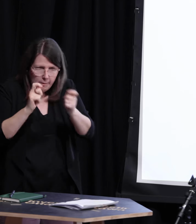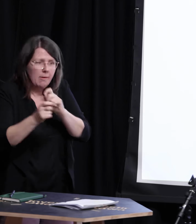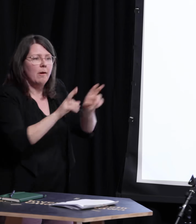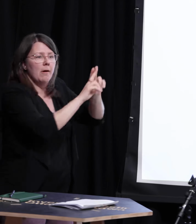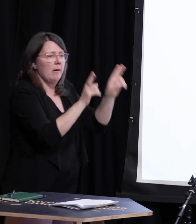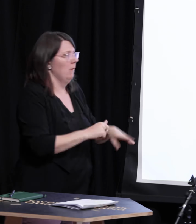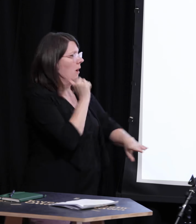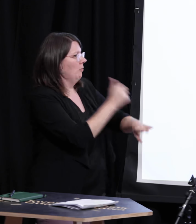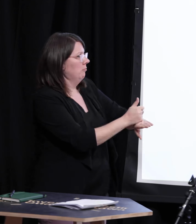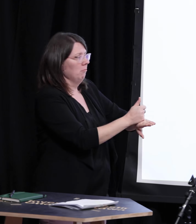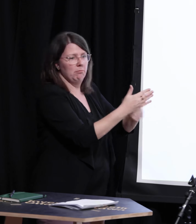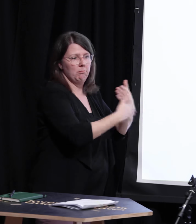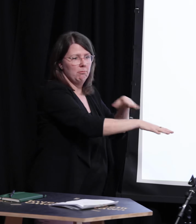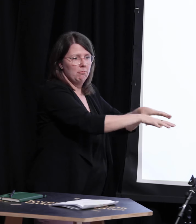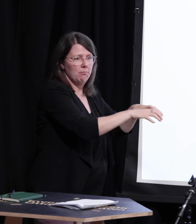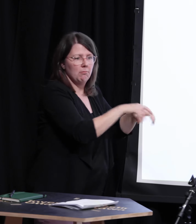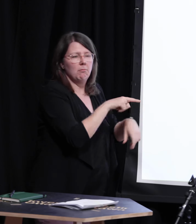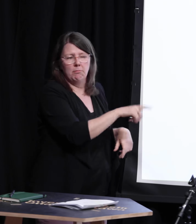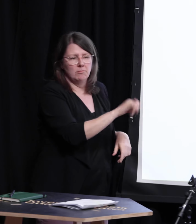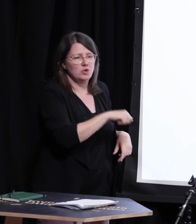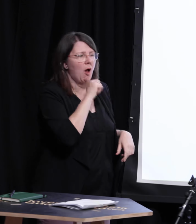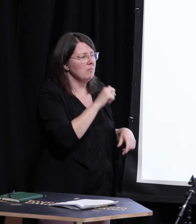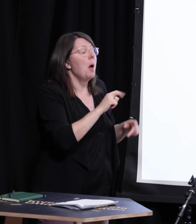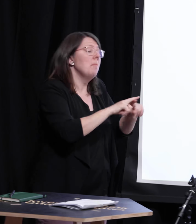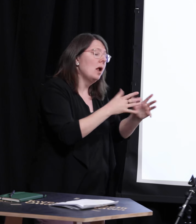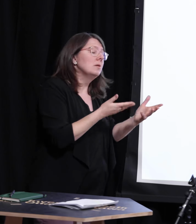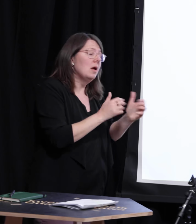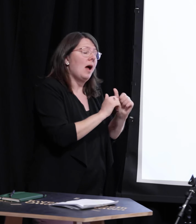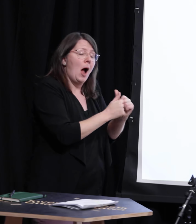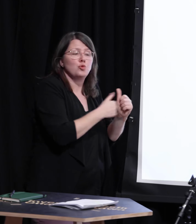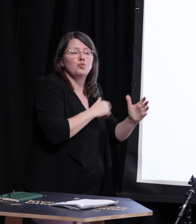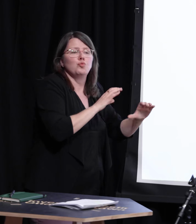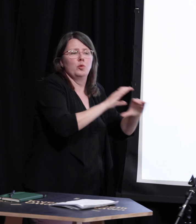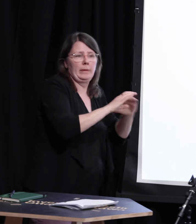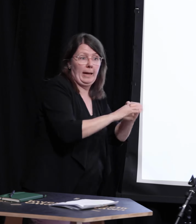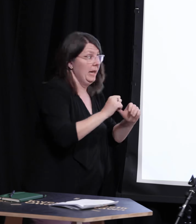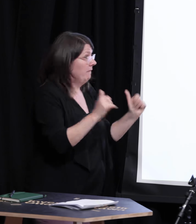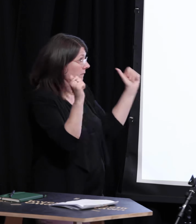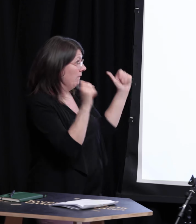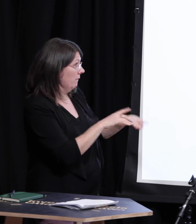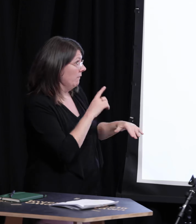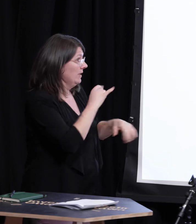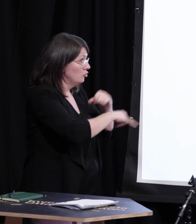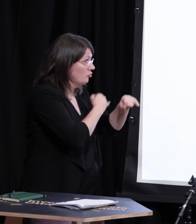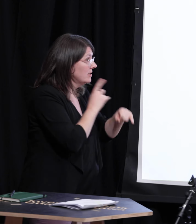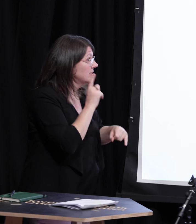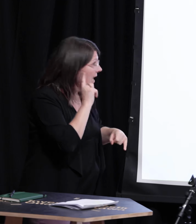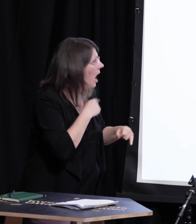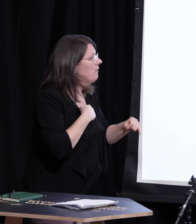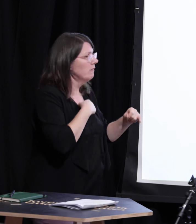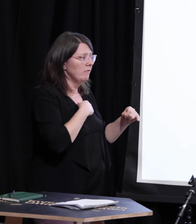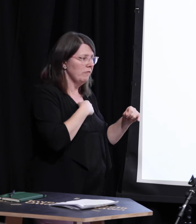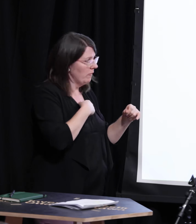But it is a form of communication that the international deaf groups have been able to come together in.